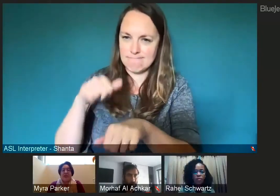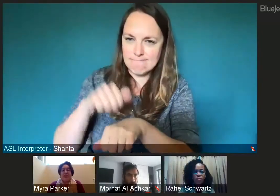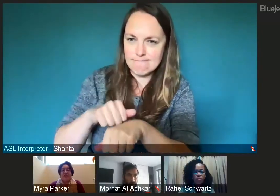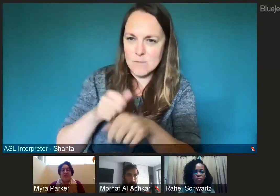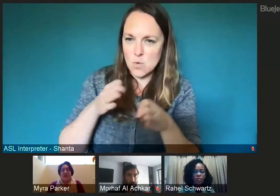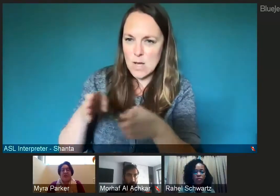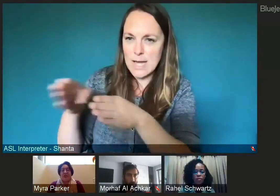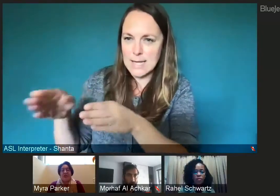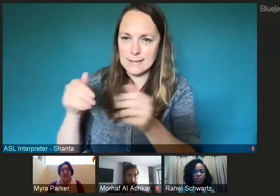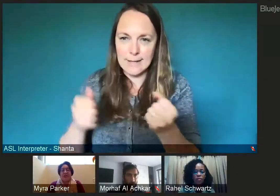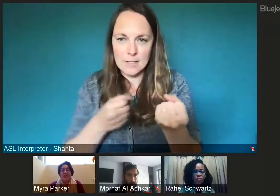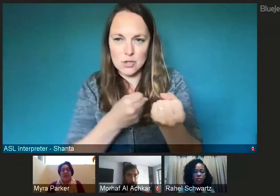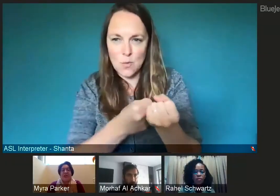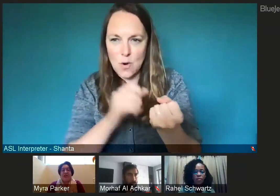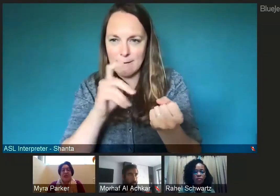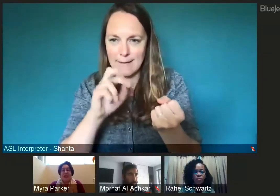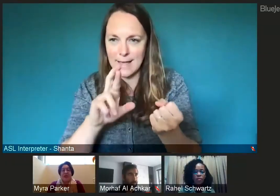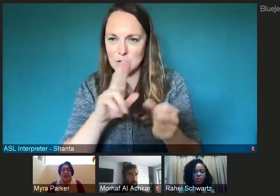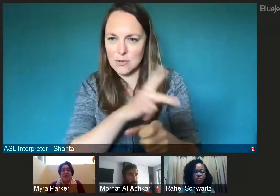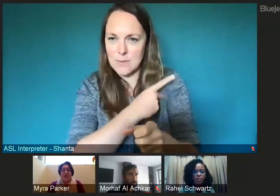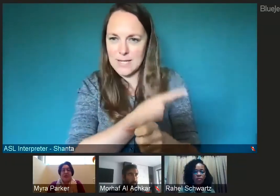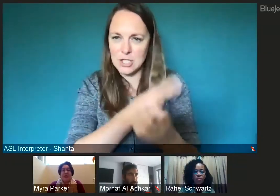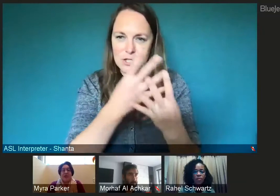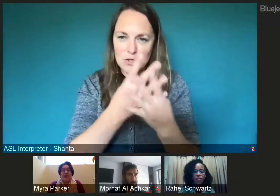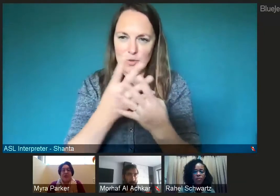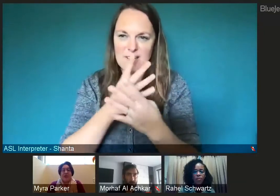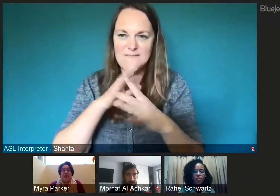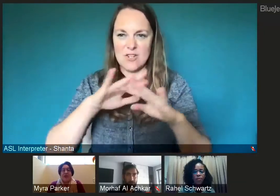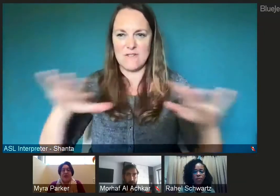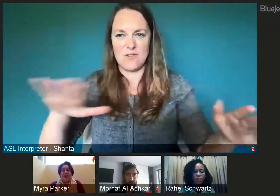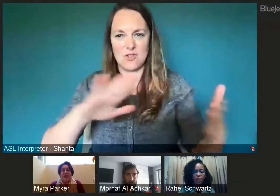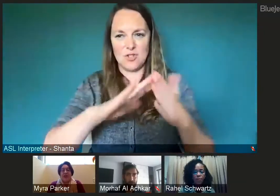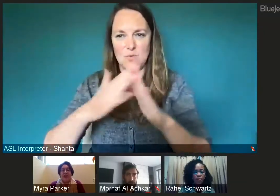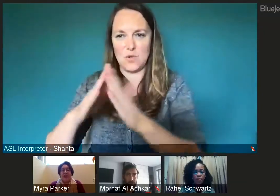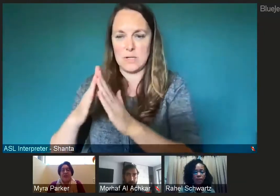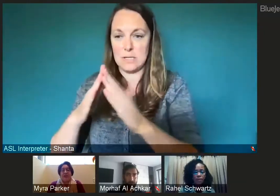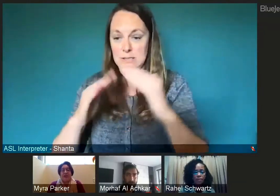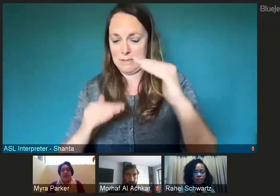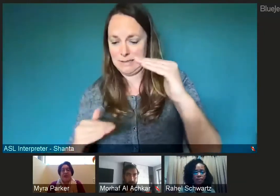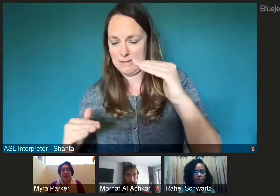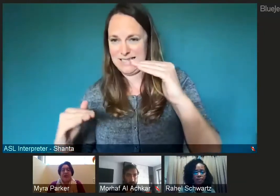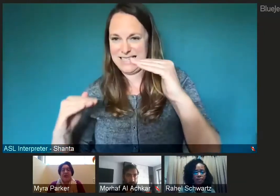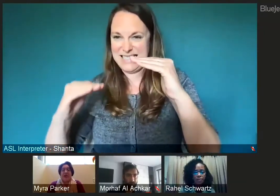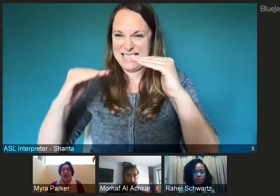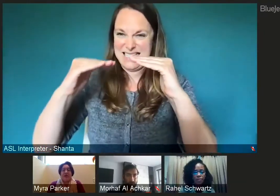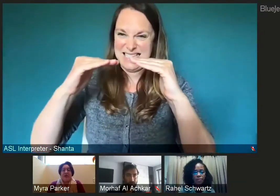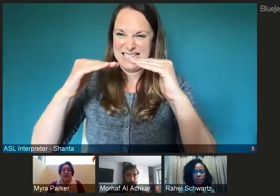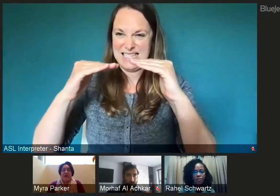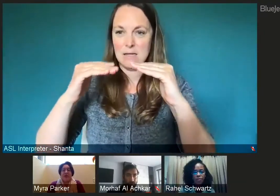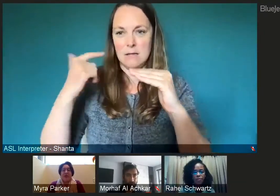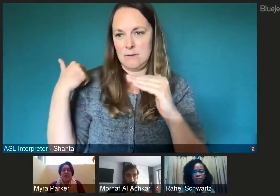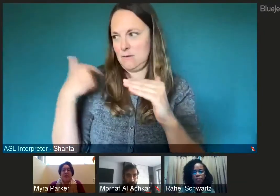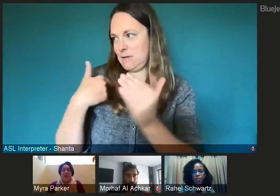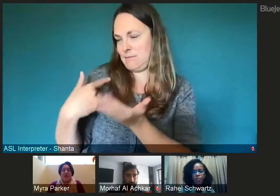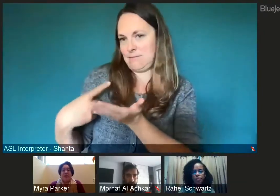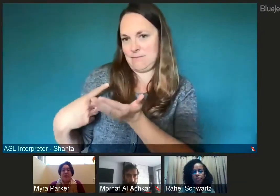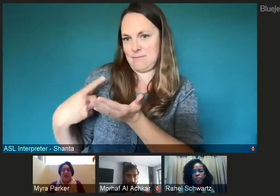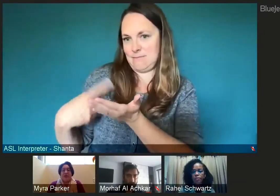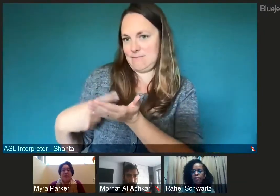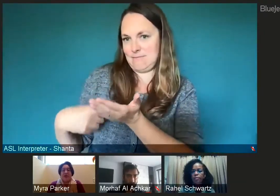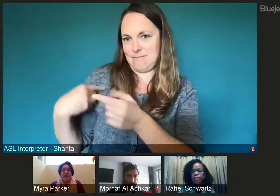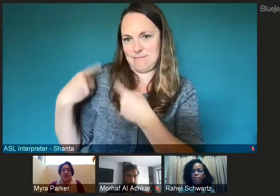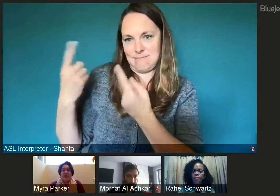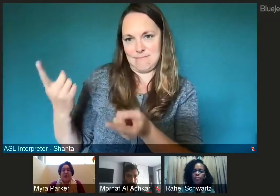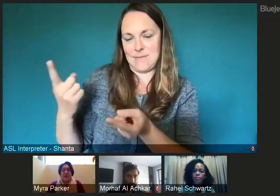and screenings from diverse communities in order to reduce the health disparities and inequities that we've heard about from Drs. Mendoza and